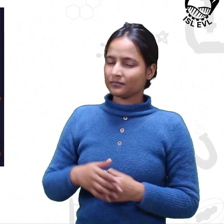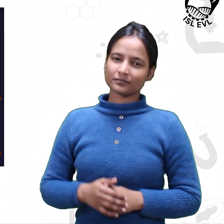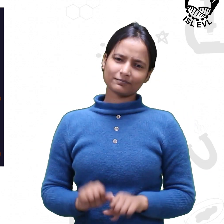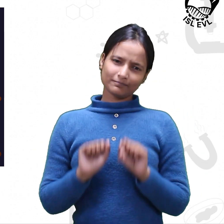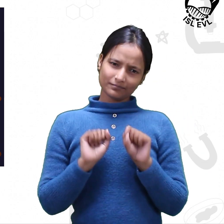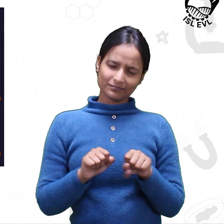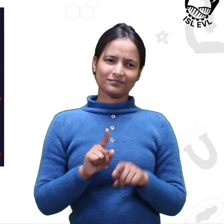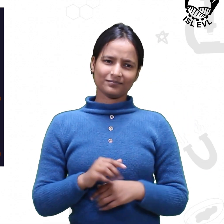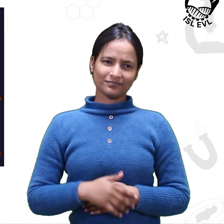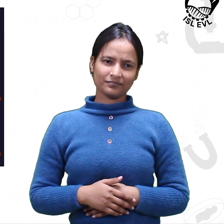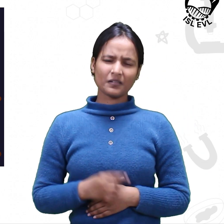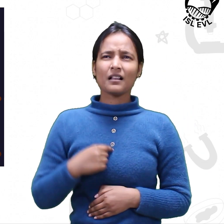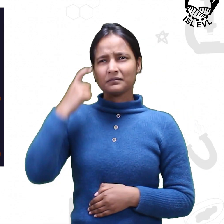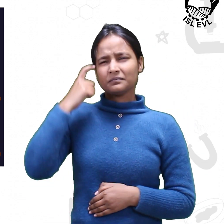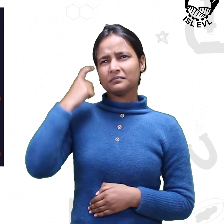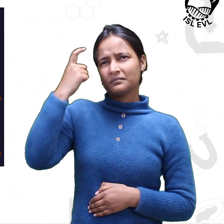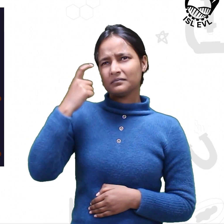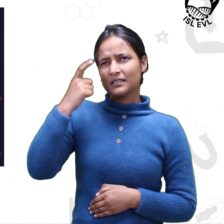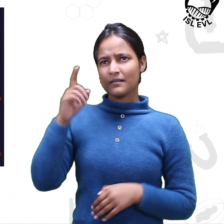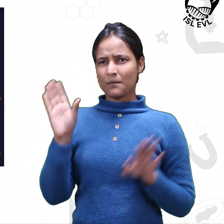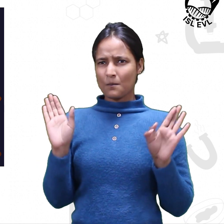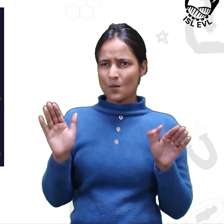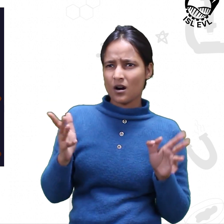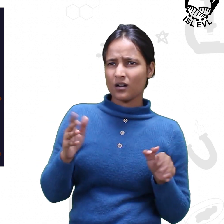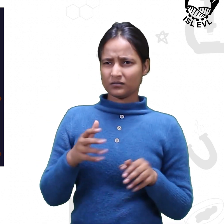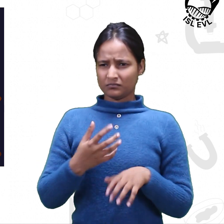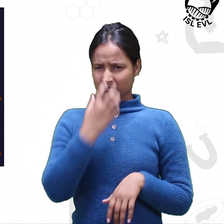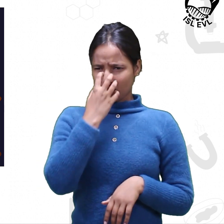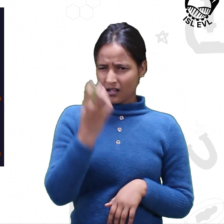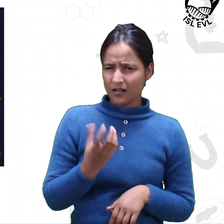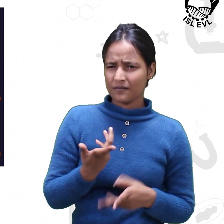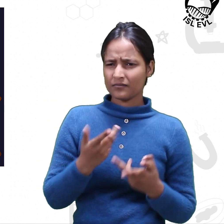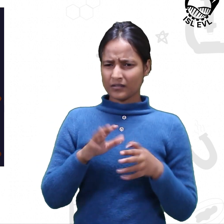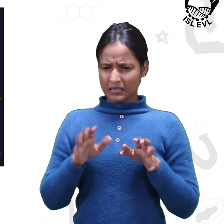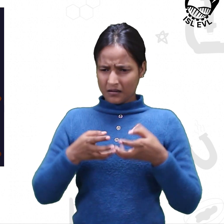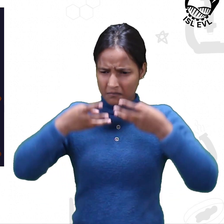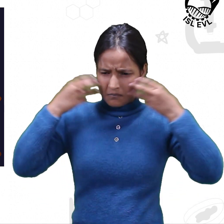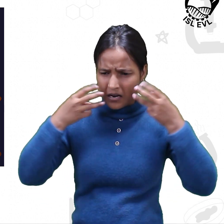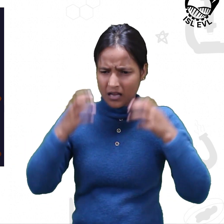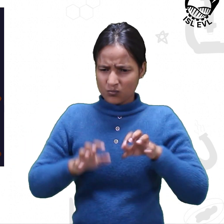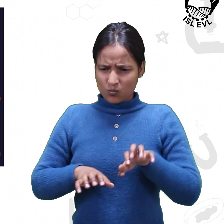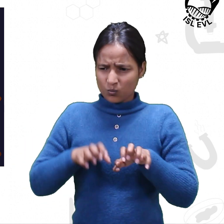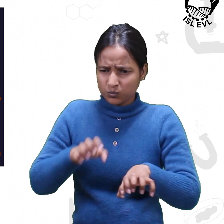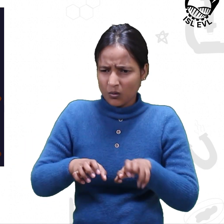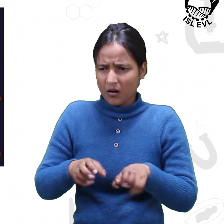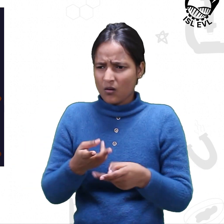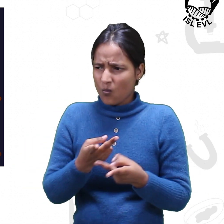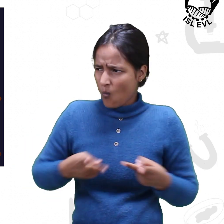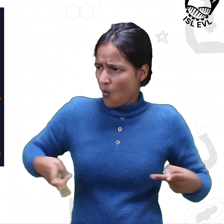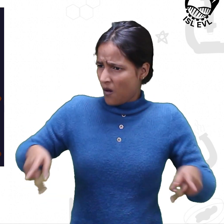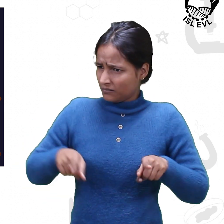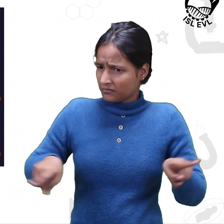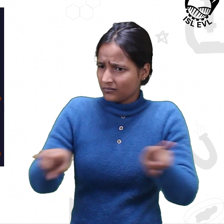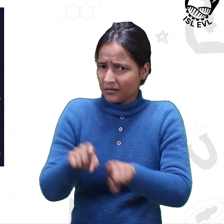me think we all sleep, right? Birds, dogs, elephants, horses, cats, etc. Then,